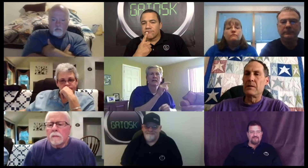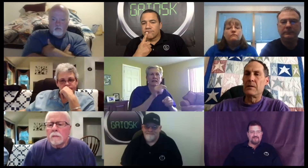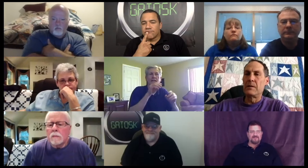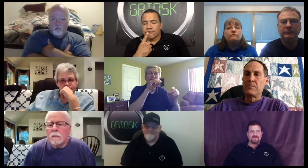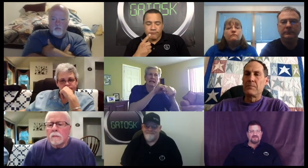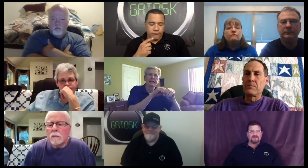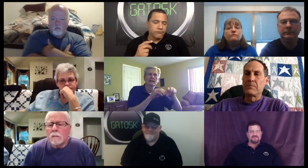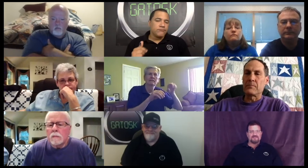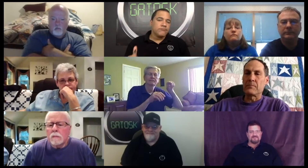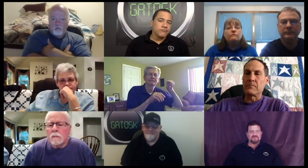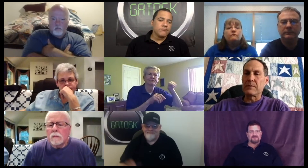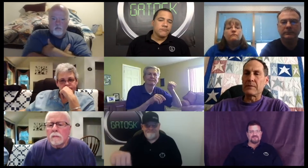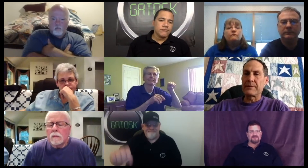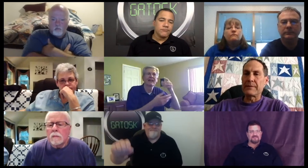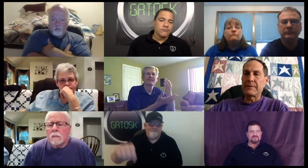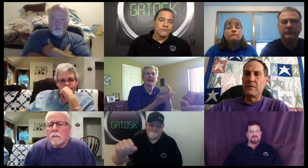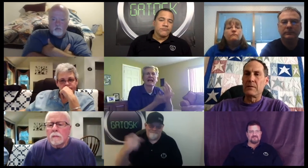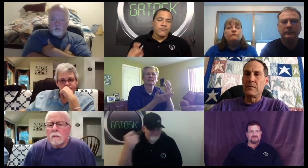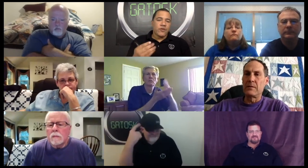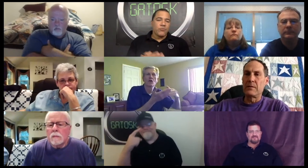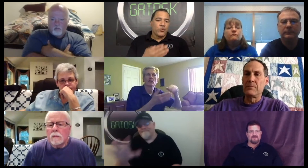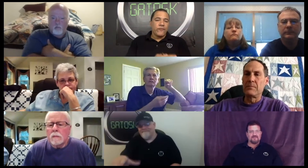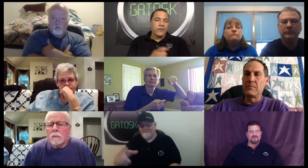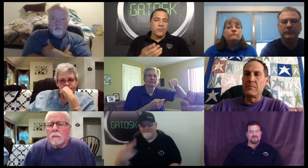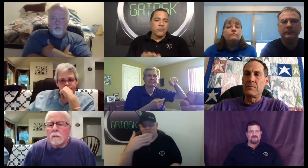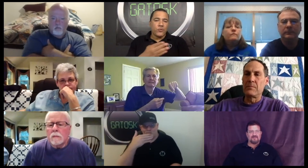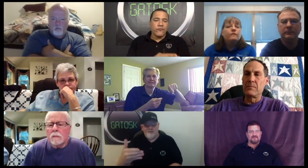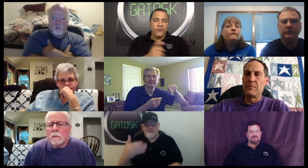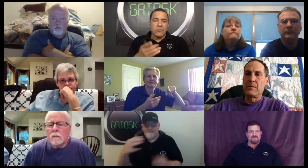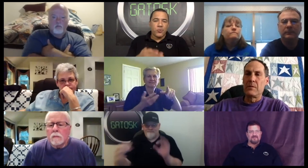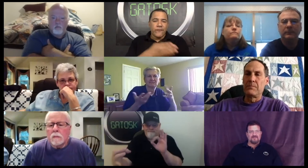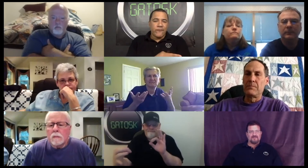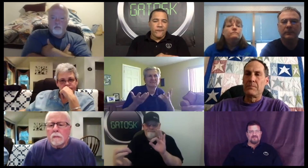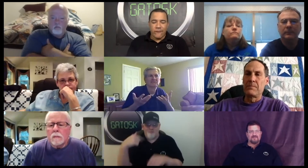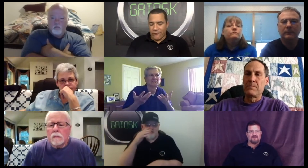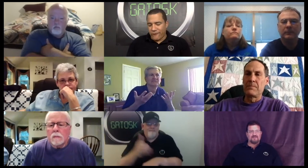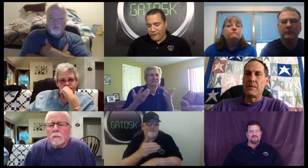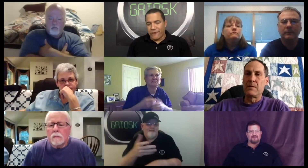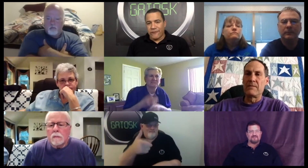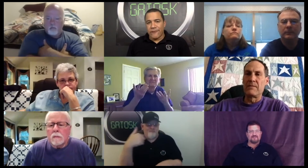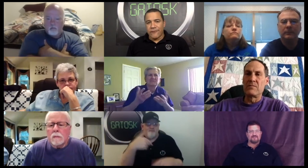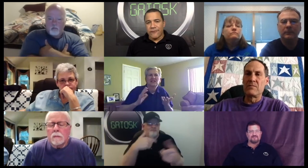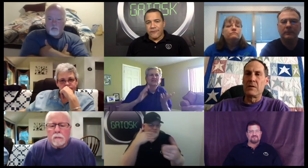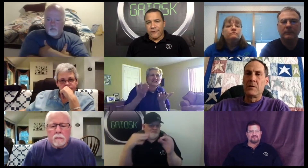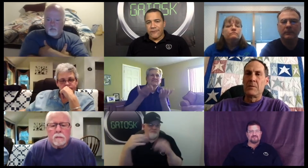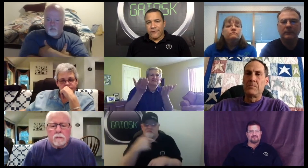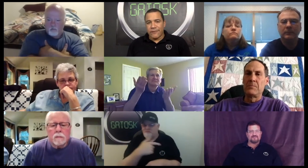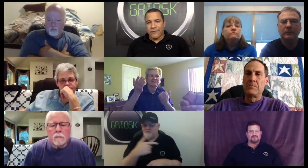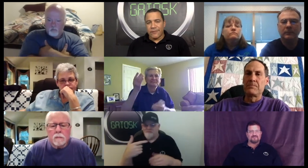year to date in the finance portion. Yeah, we need to improve on that part.